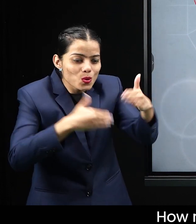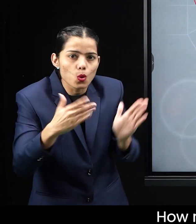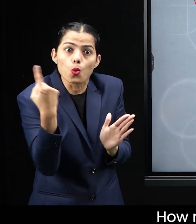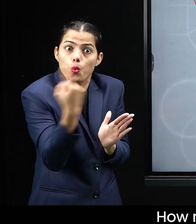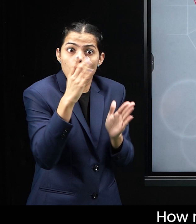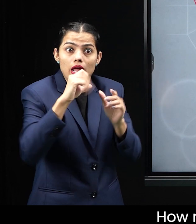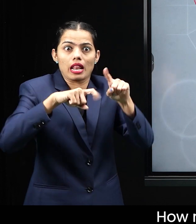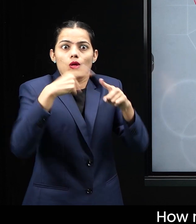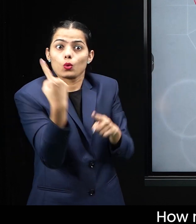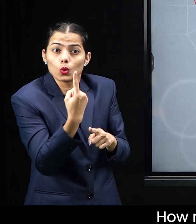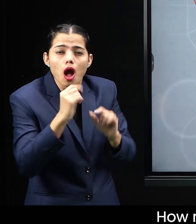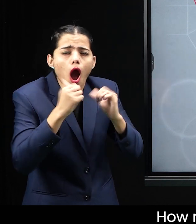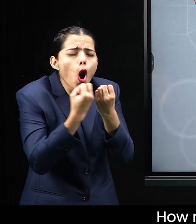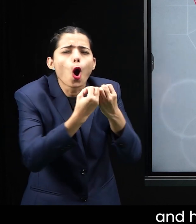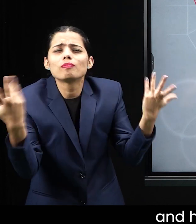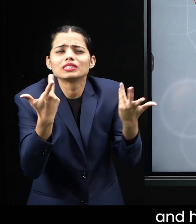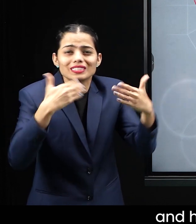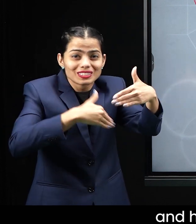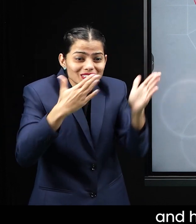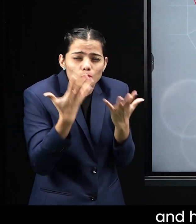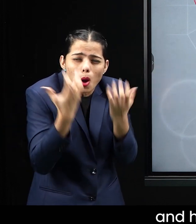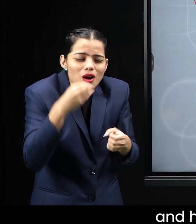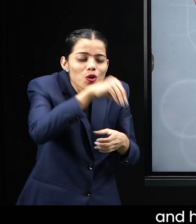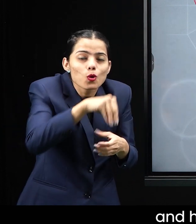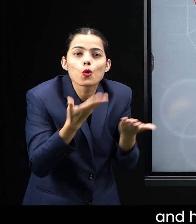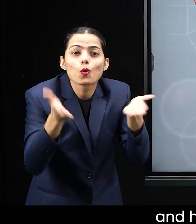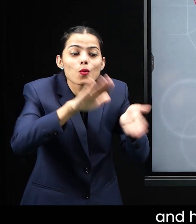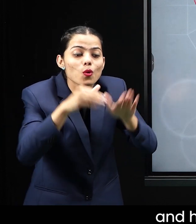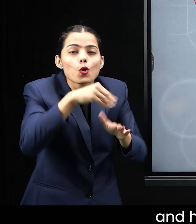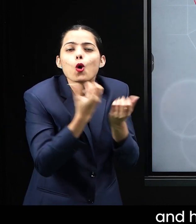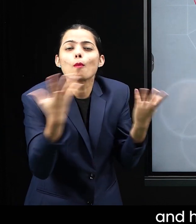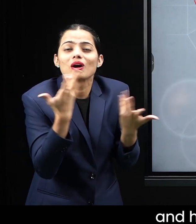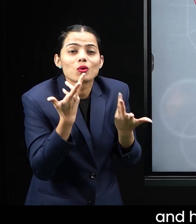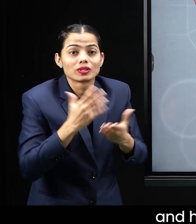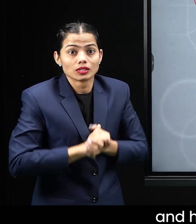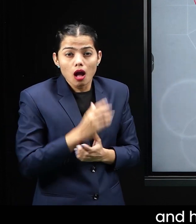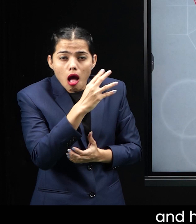boxes do we need to pack and how many cakes are unpacked?